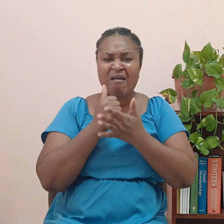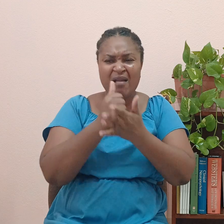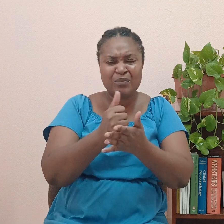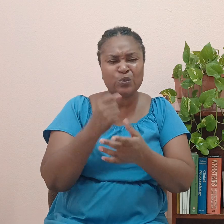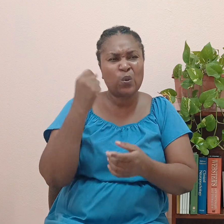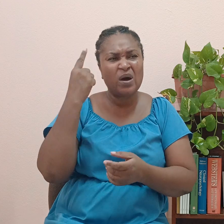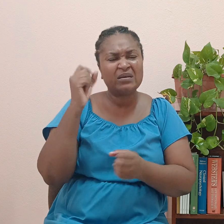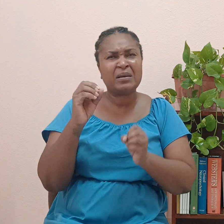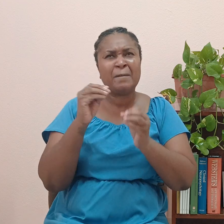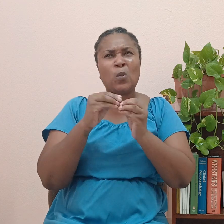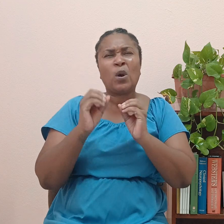of God in the Bible,